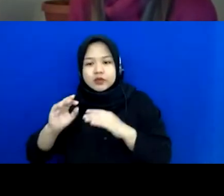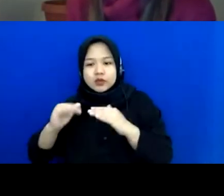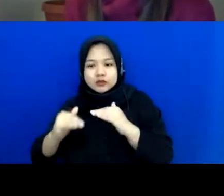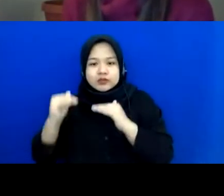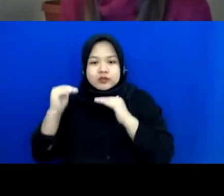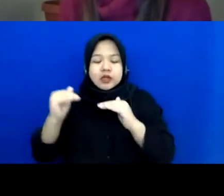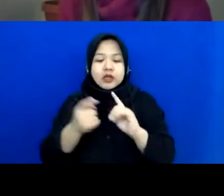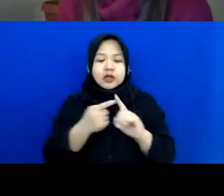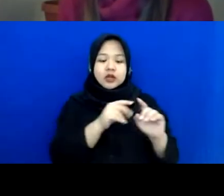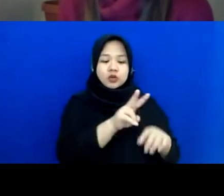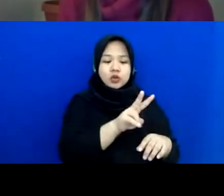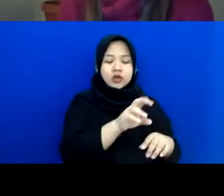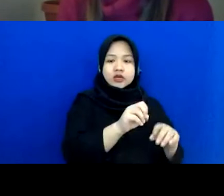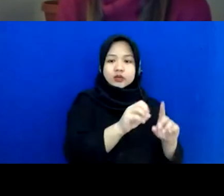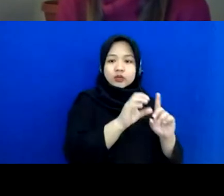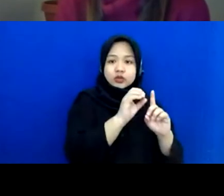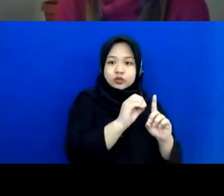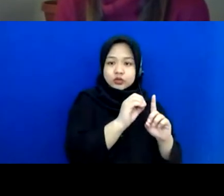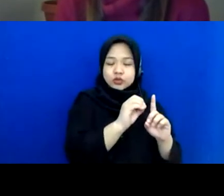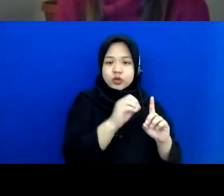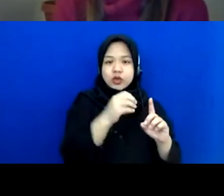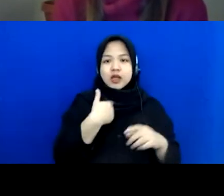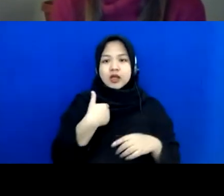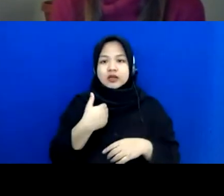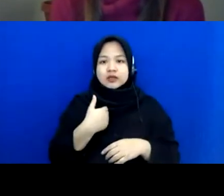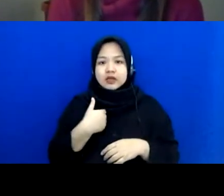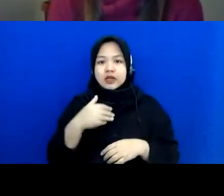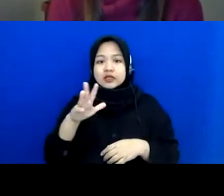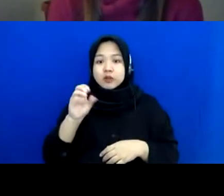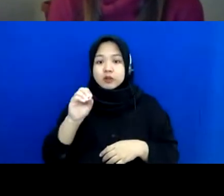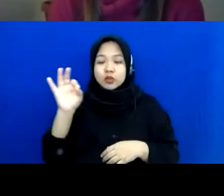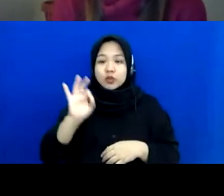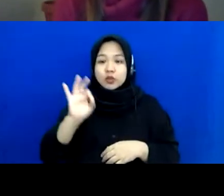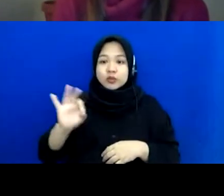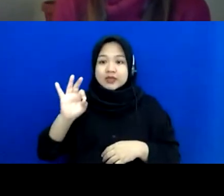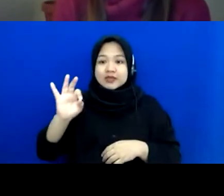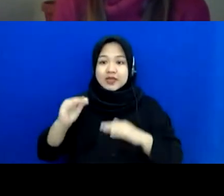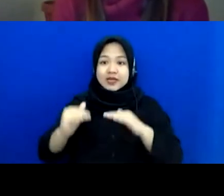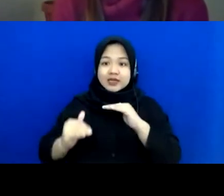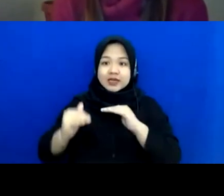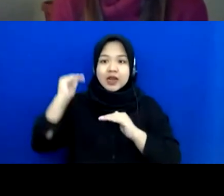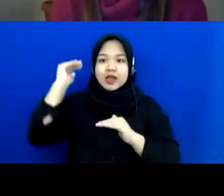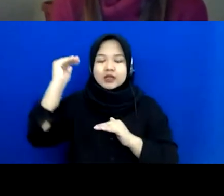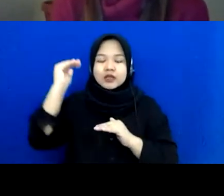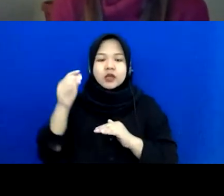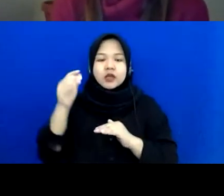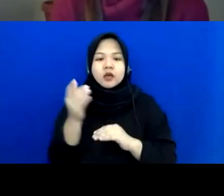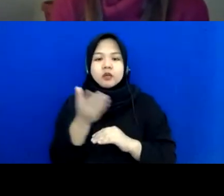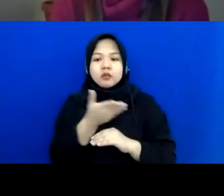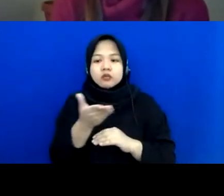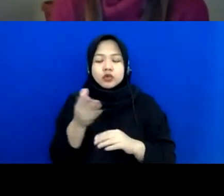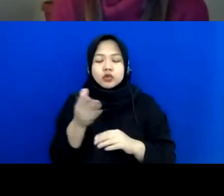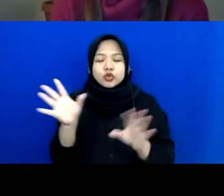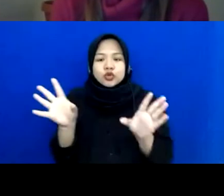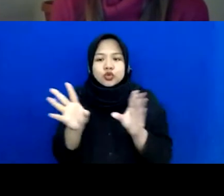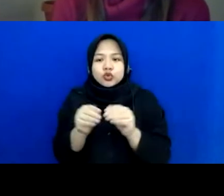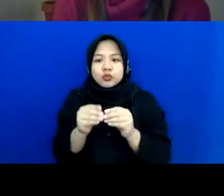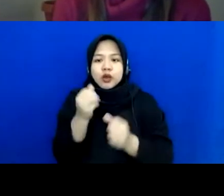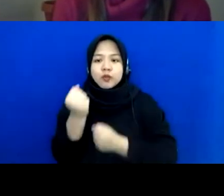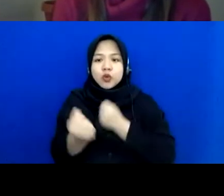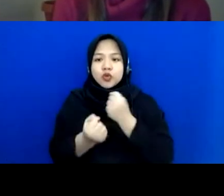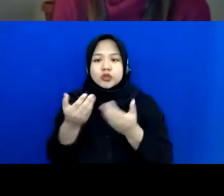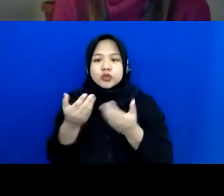2010. Again, that's over 90% of the existing social enterprises. And about 67% of these have